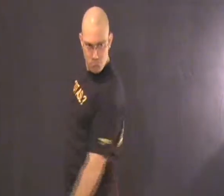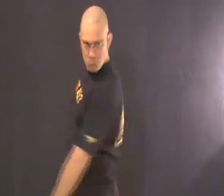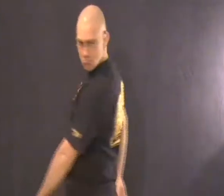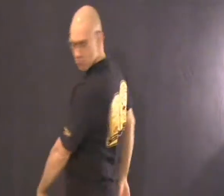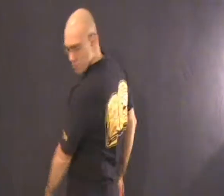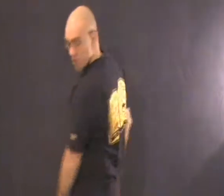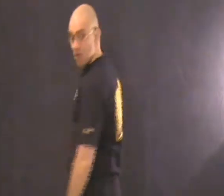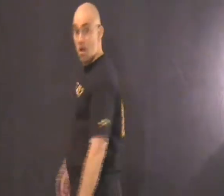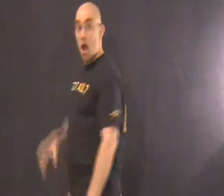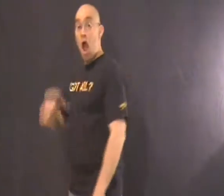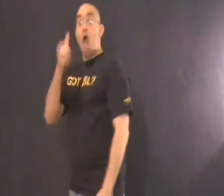I'm watching you."